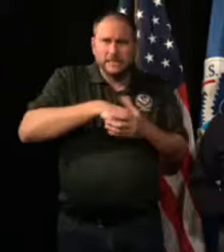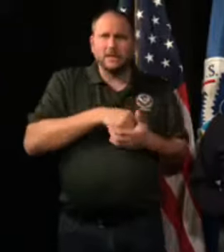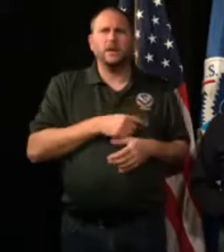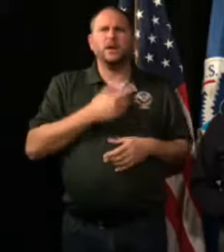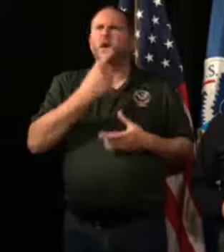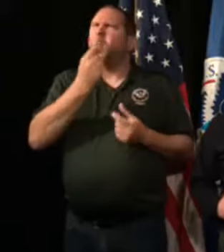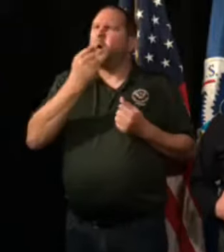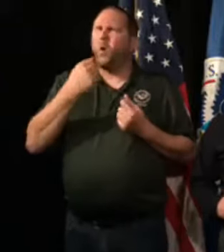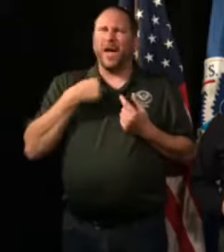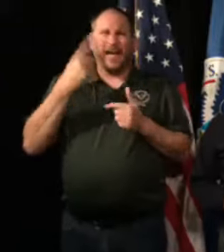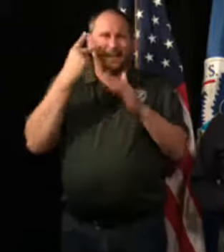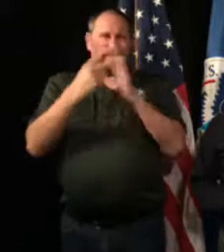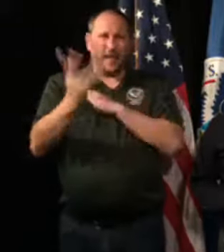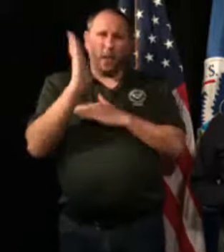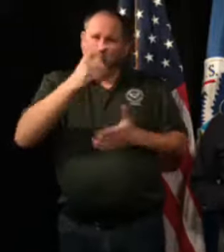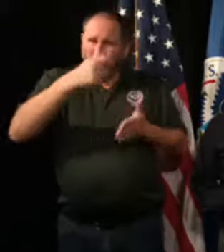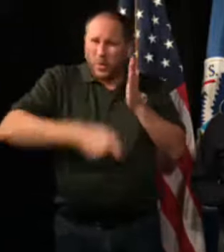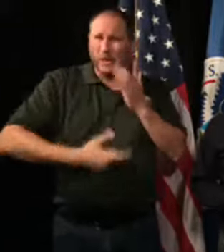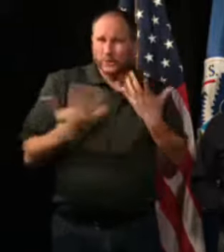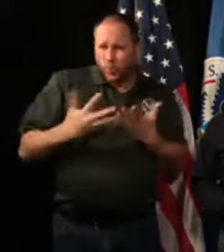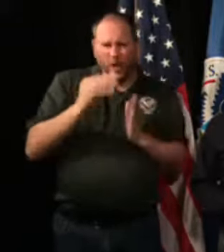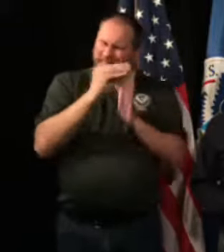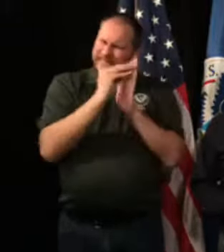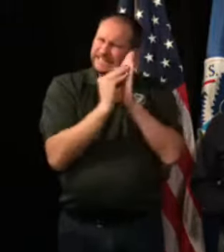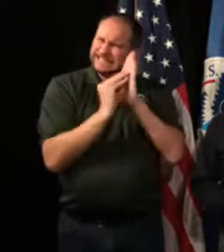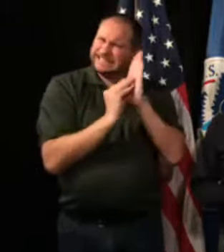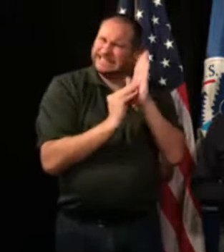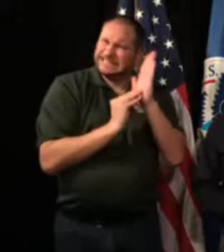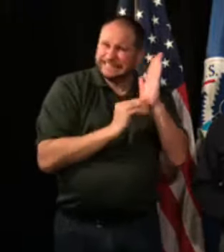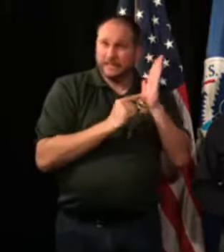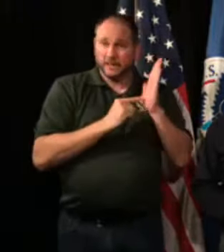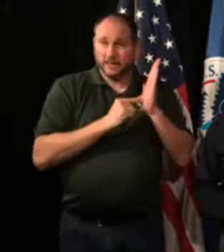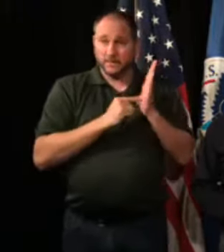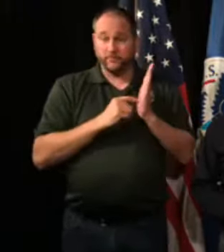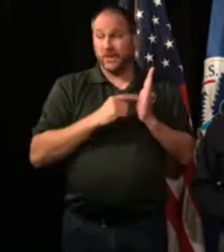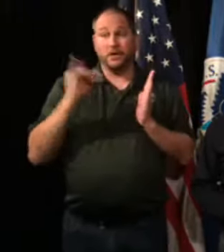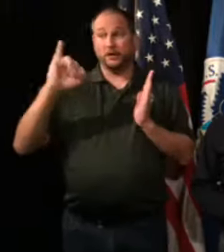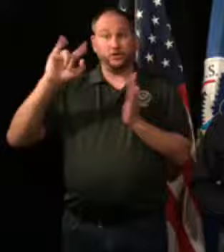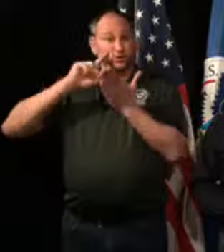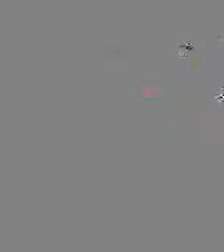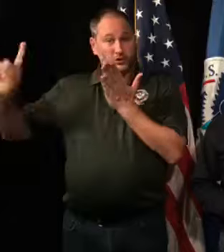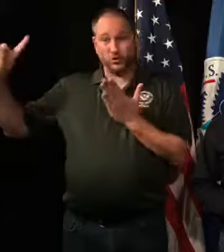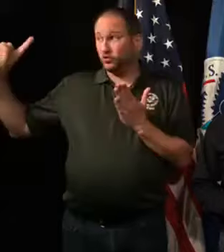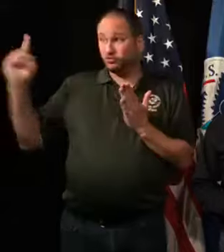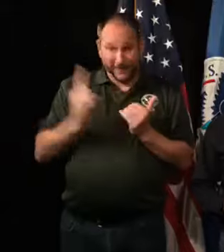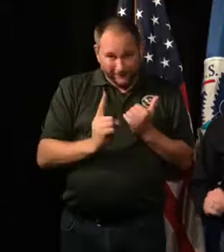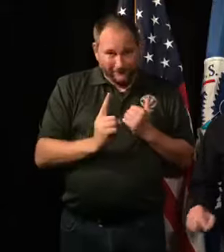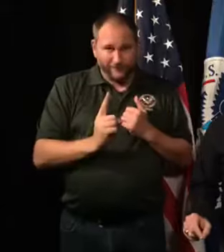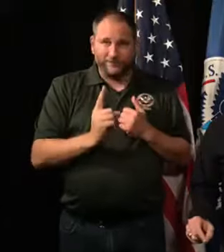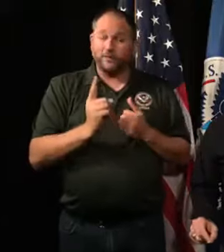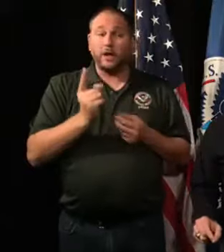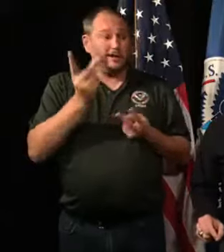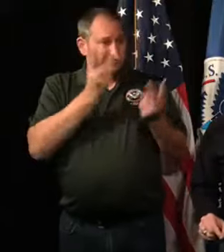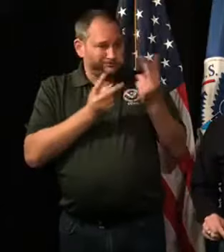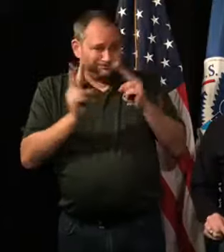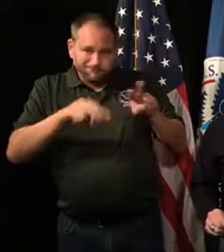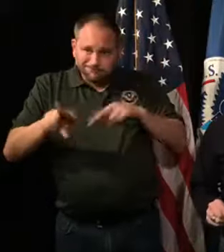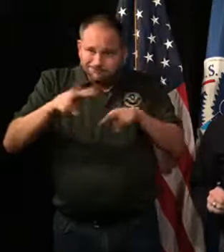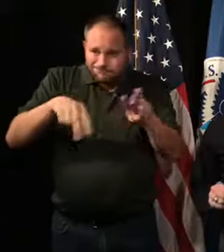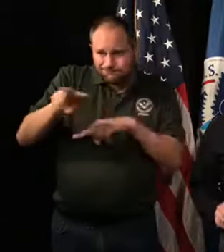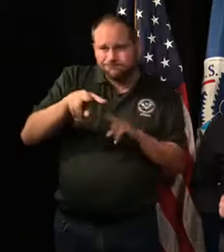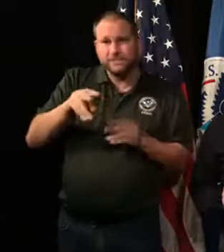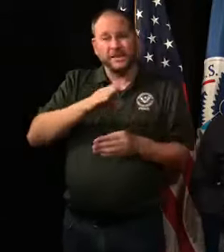contractor. Know that when the adjuster comes and makes this initial trip, this is not the end of the